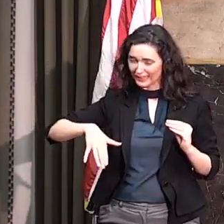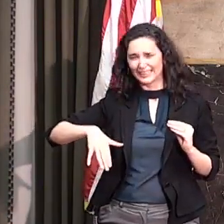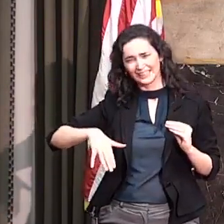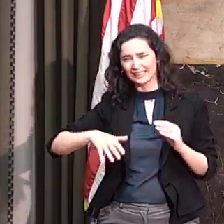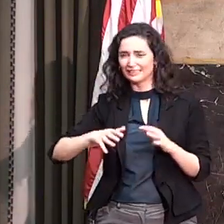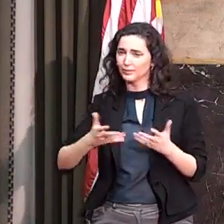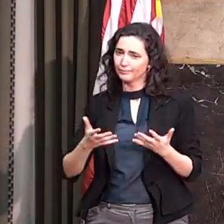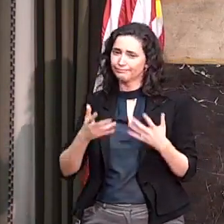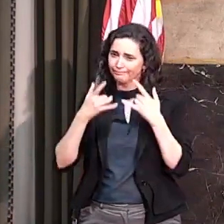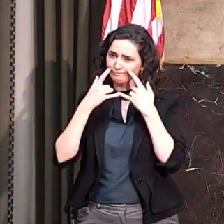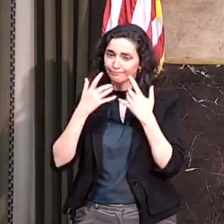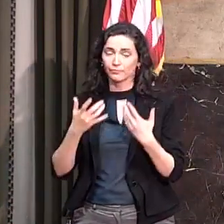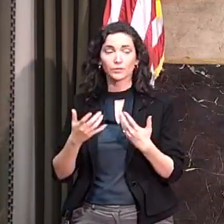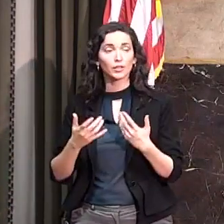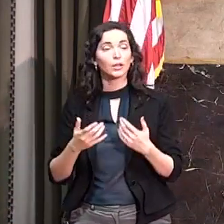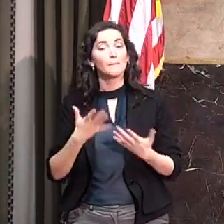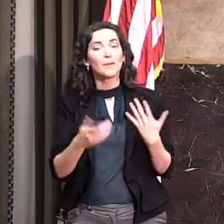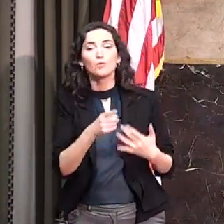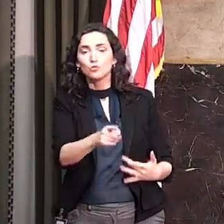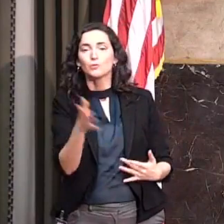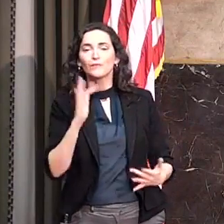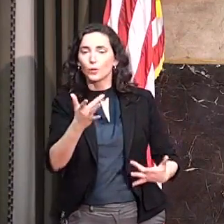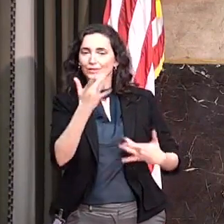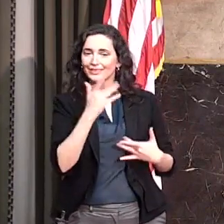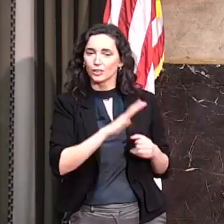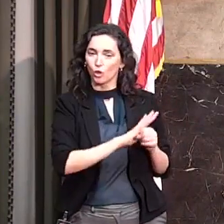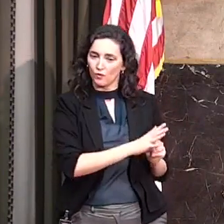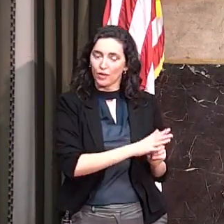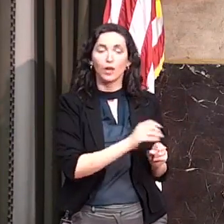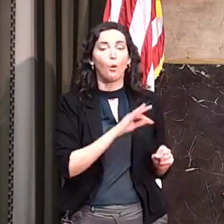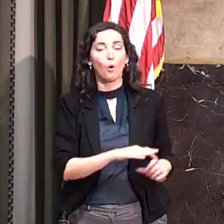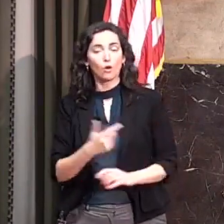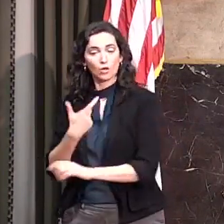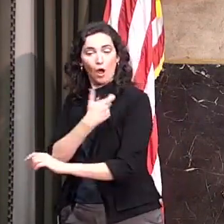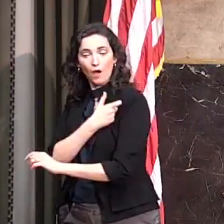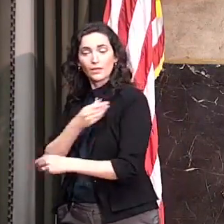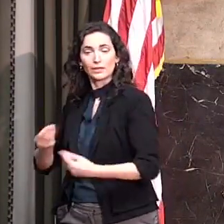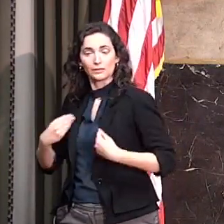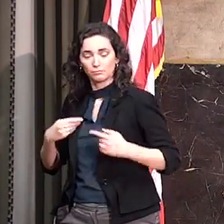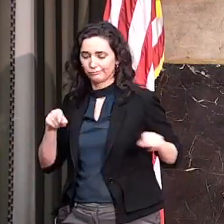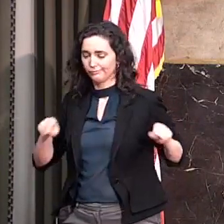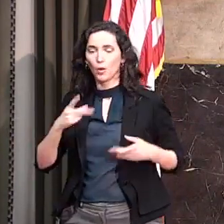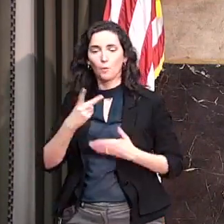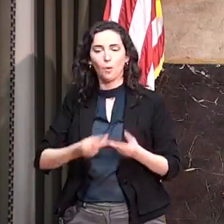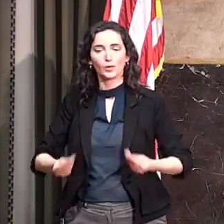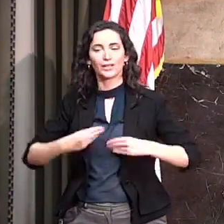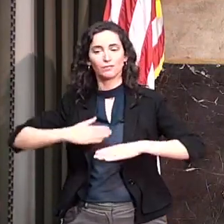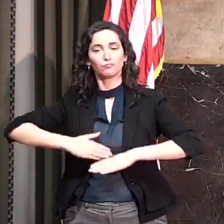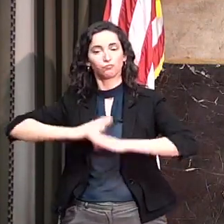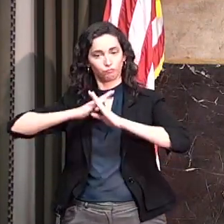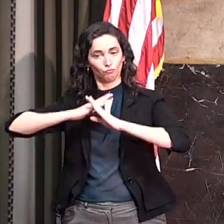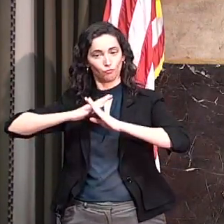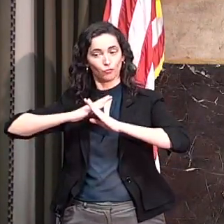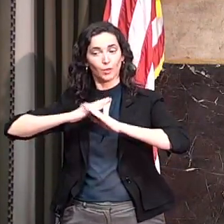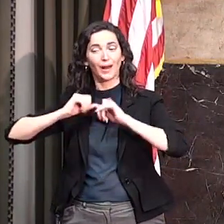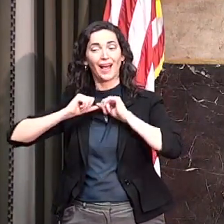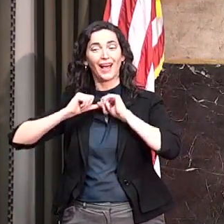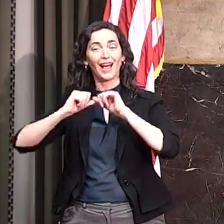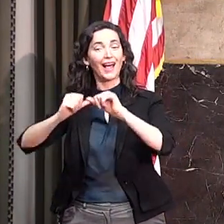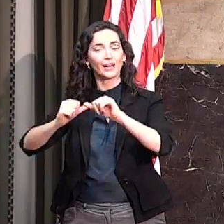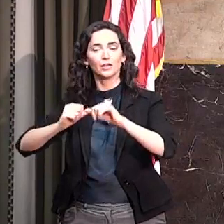through COVID that you've contracted or whether you have it through vaccinations, it does wane over time. And so those boosters